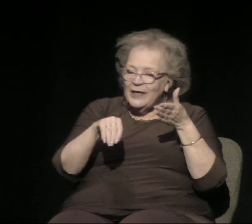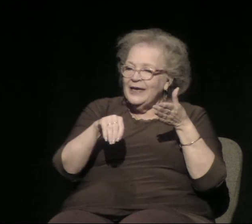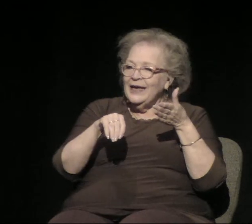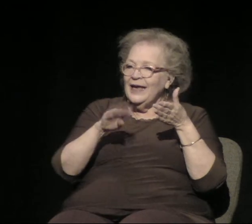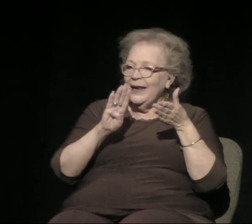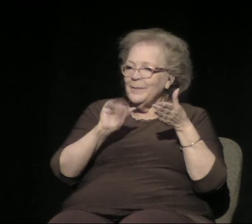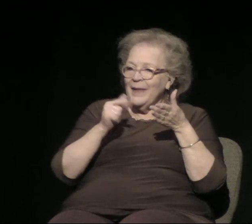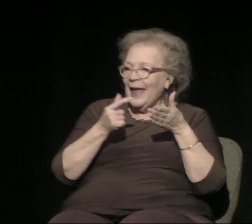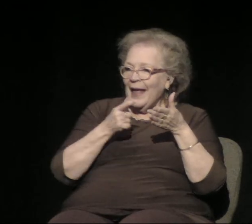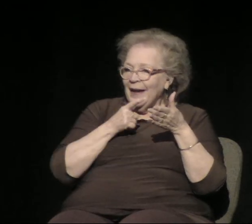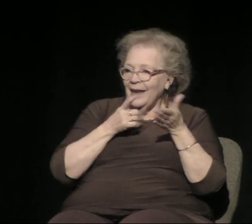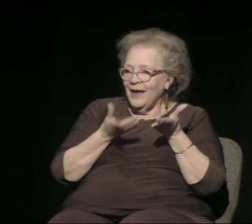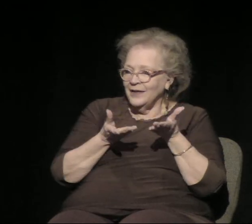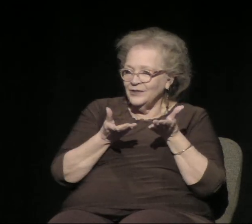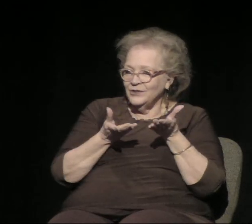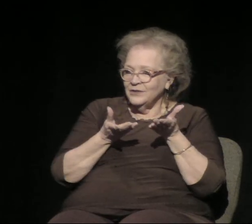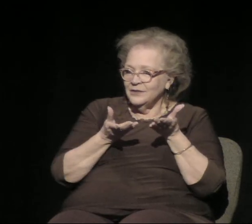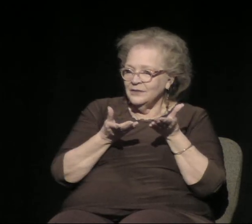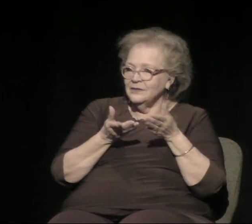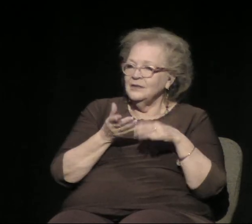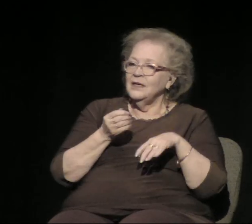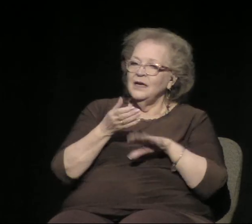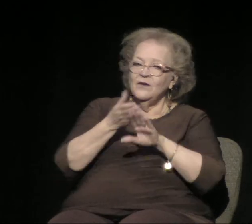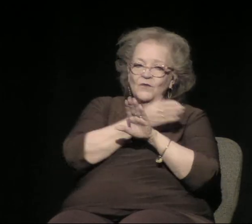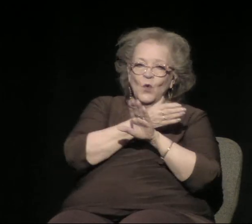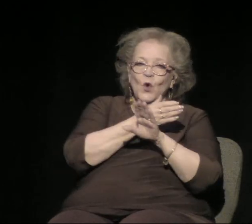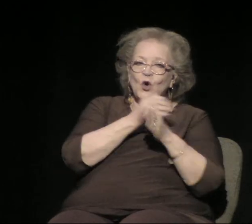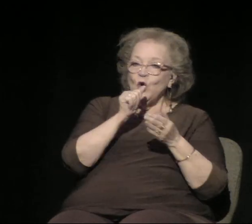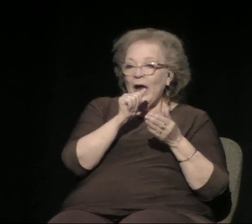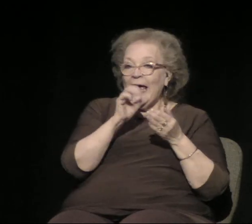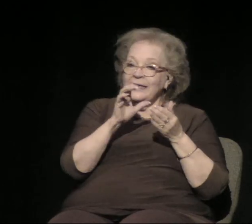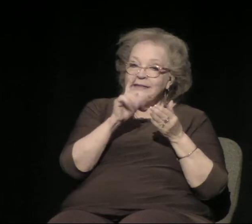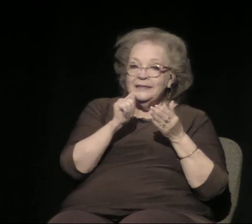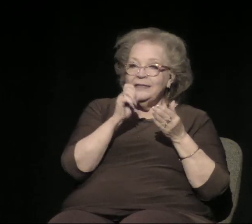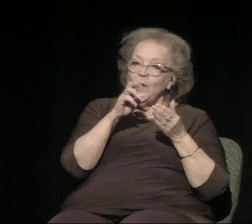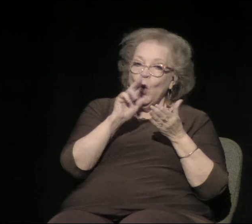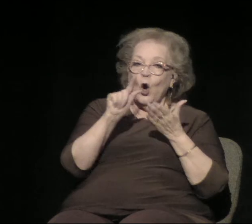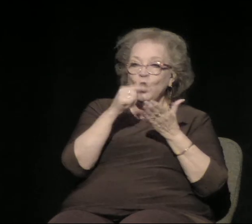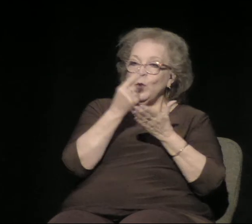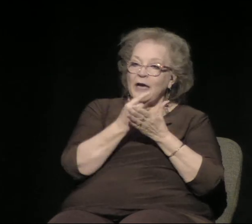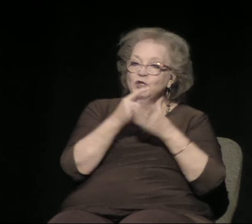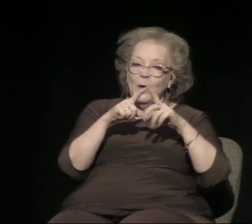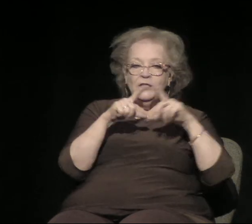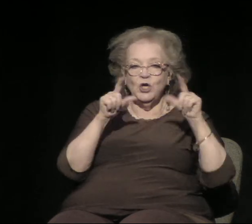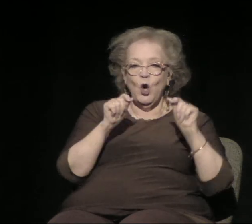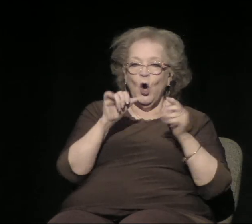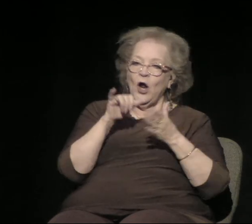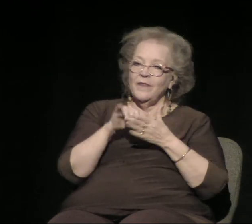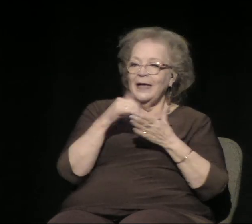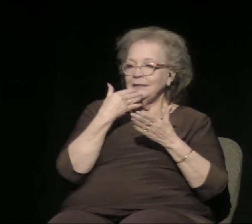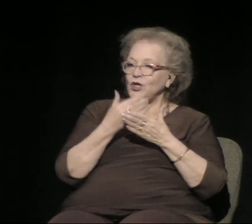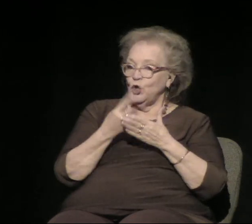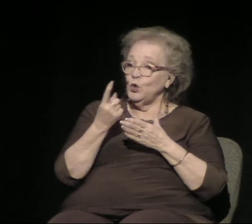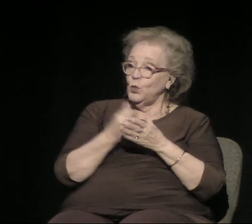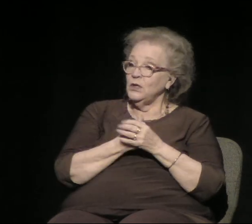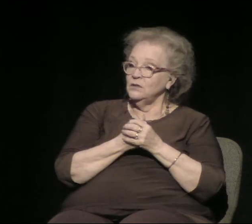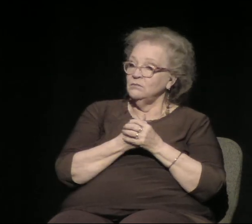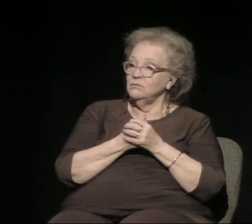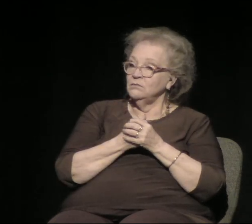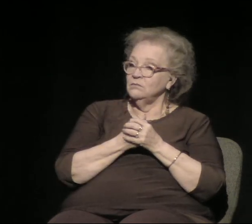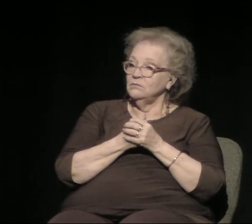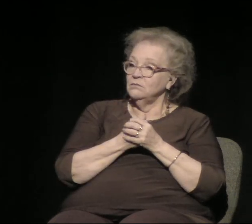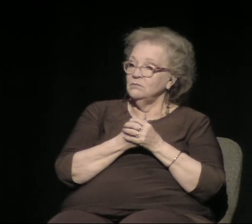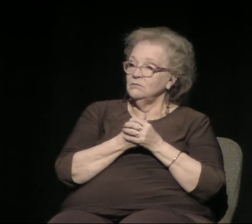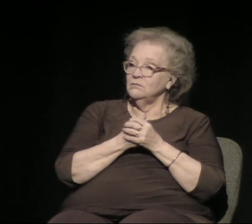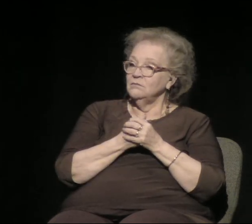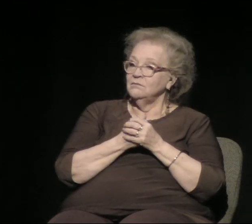This isn't a verse that you just text before the ACT or write flippantly on a graduation card. Oh, that'll be a good one. Now,